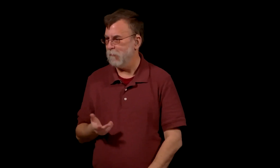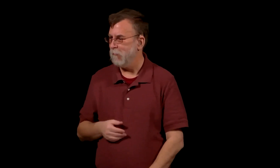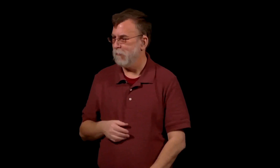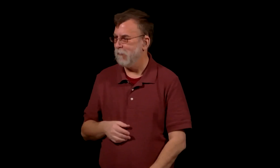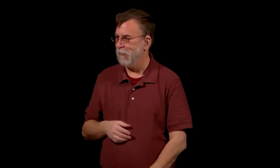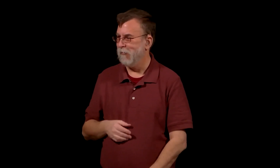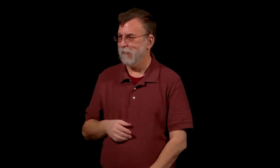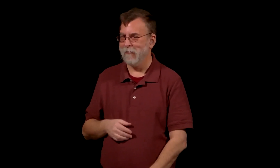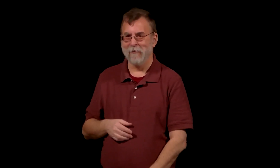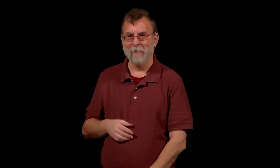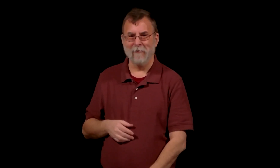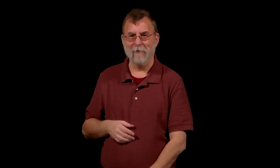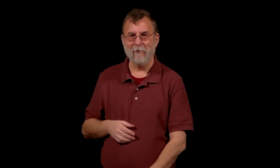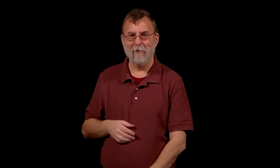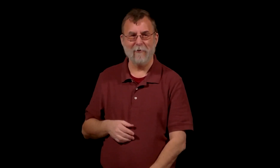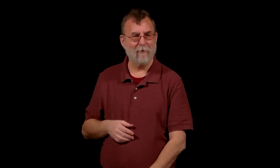Let me send you to the principal's office if you don't.